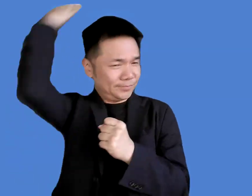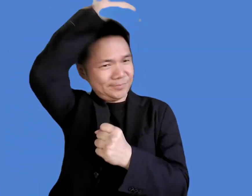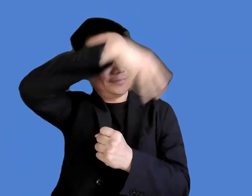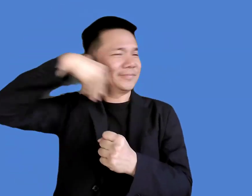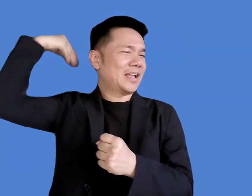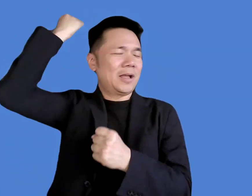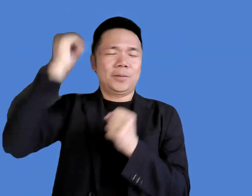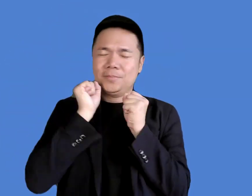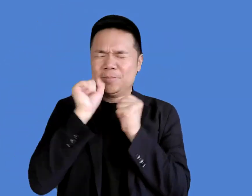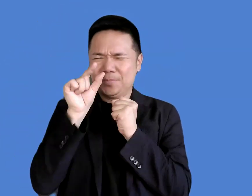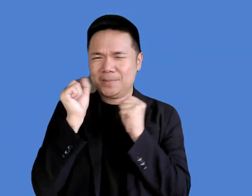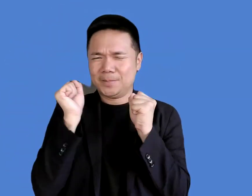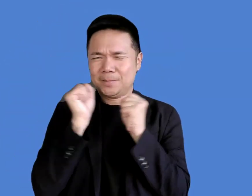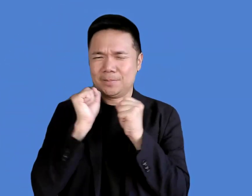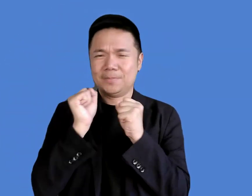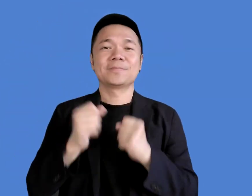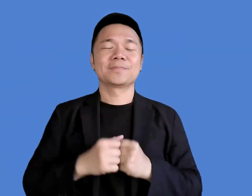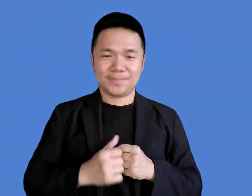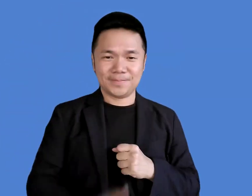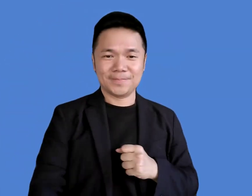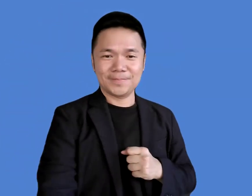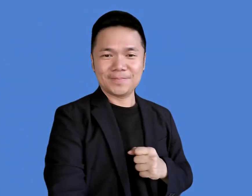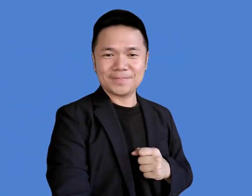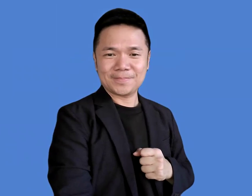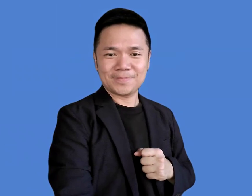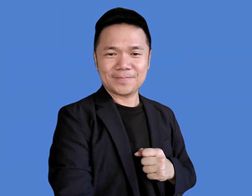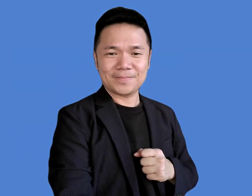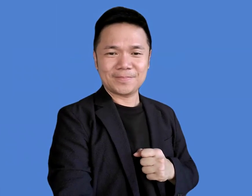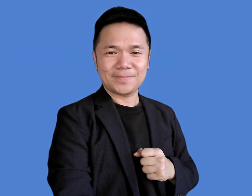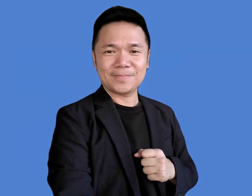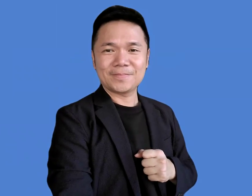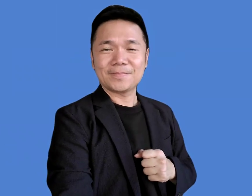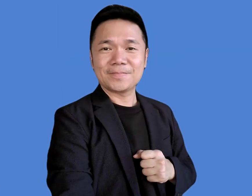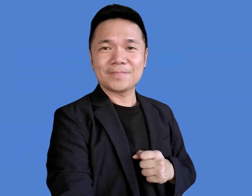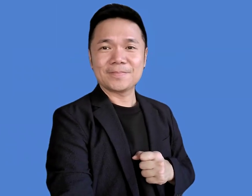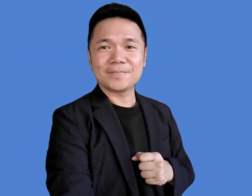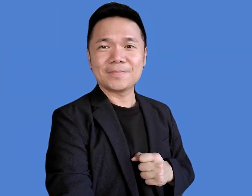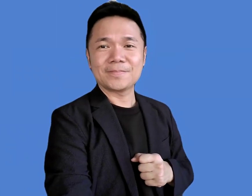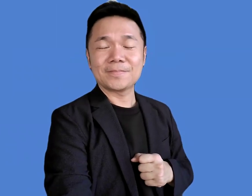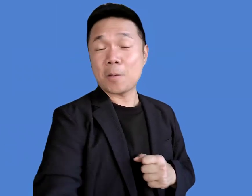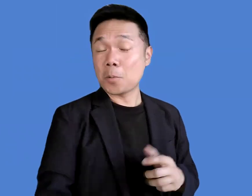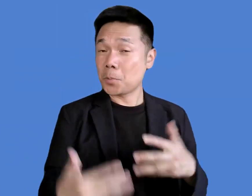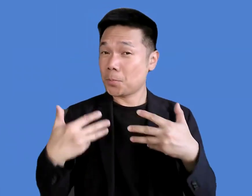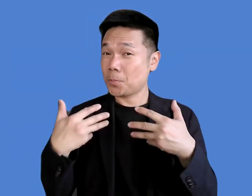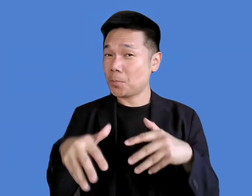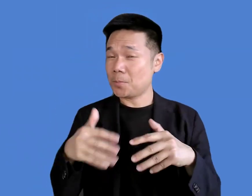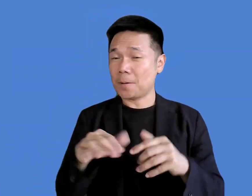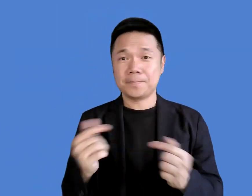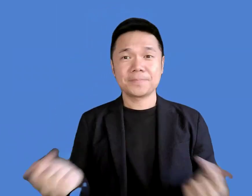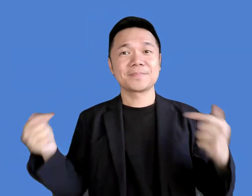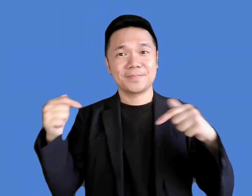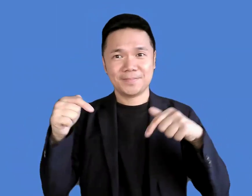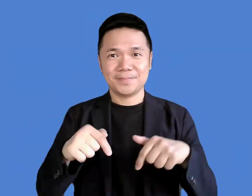on. So it is just incredibly exciting for me to be able to